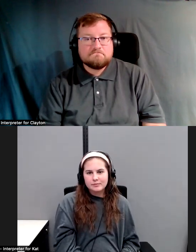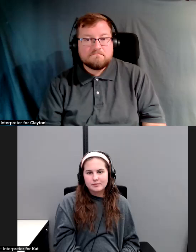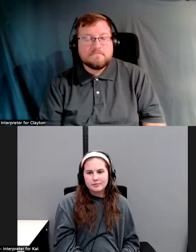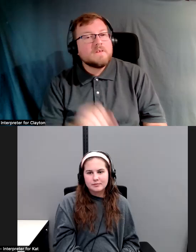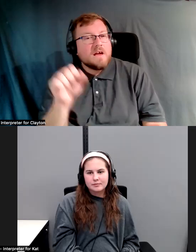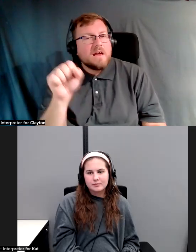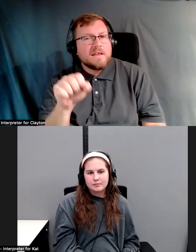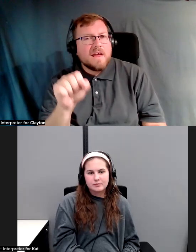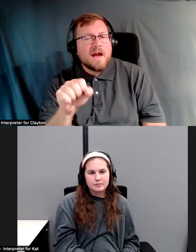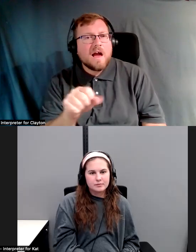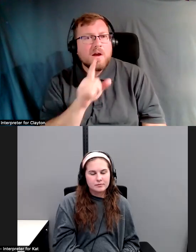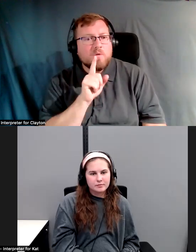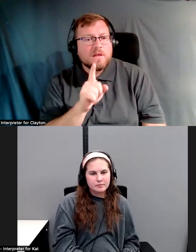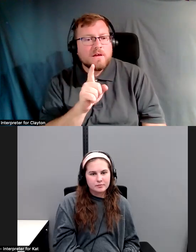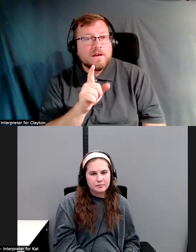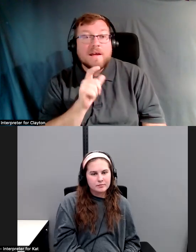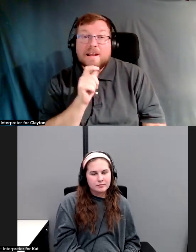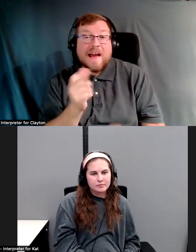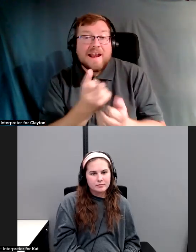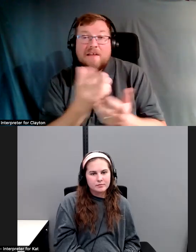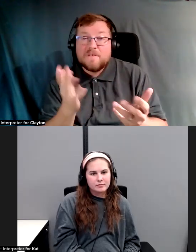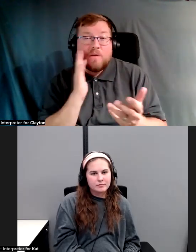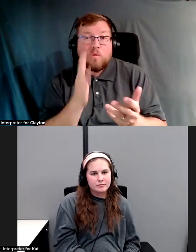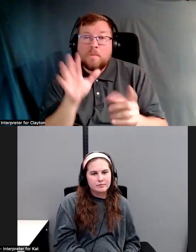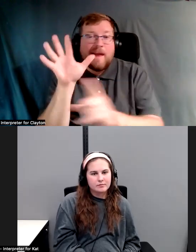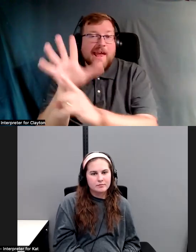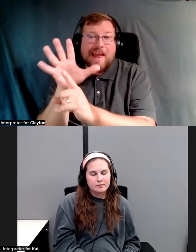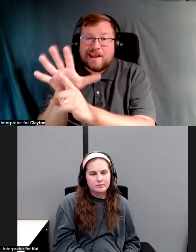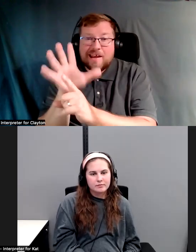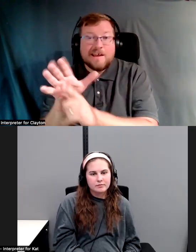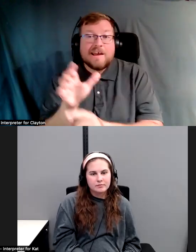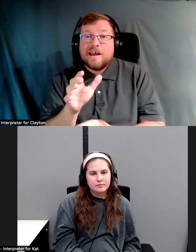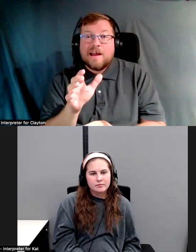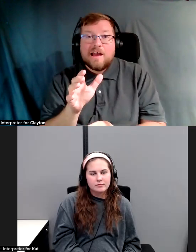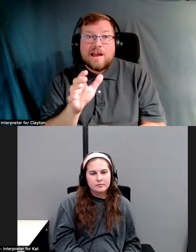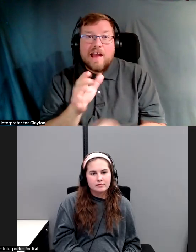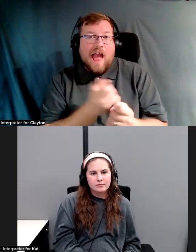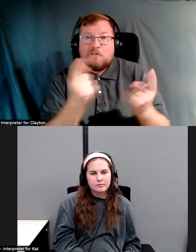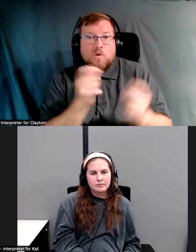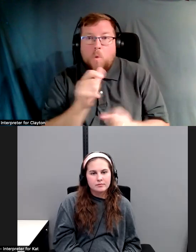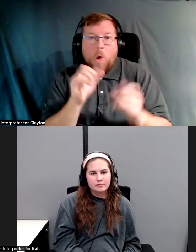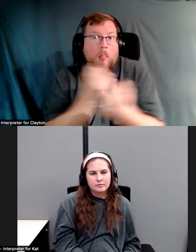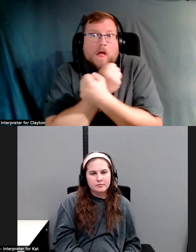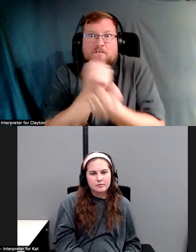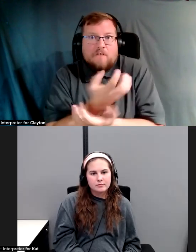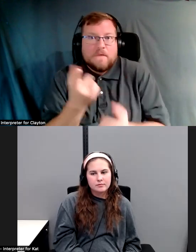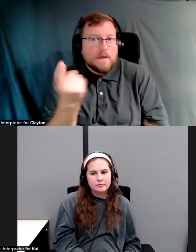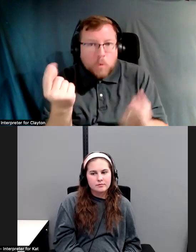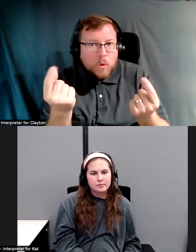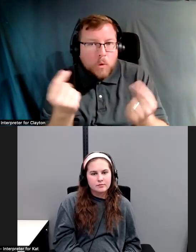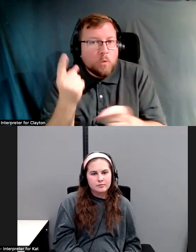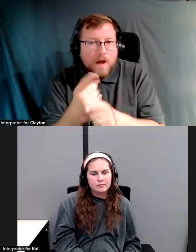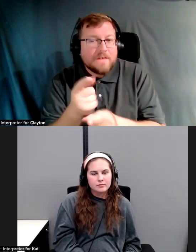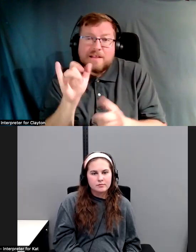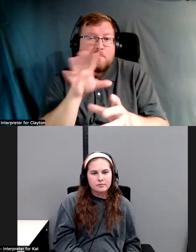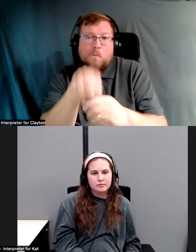Yeah, I mean, not everything's always going to be a hit, and not everybody's always going to love your work. It's just a part of the business, and you know, a